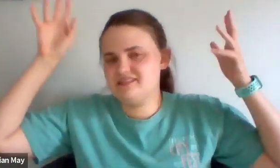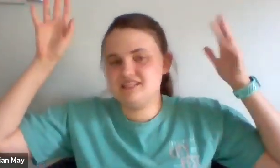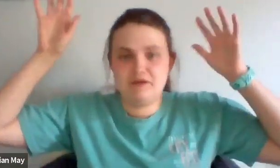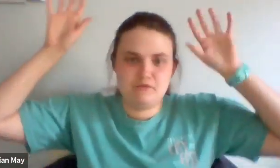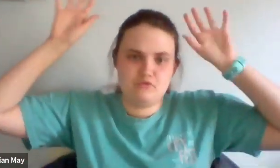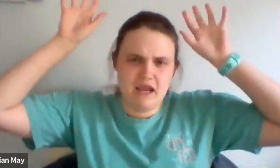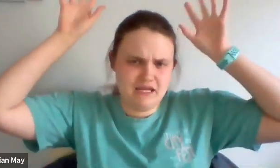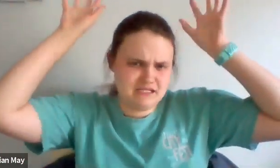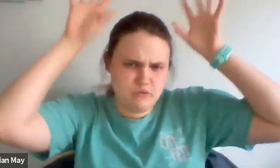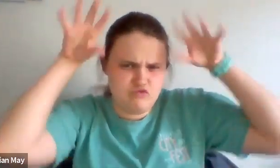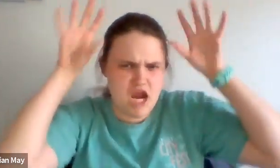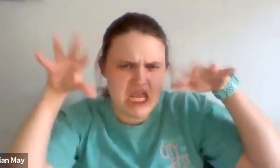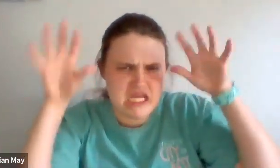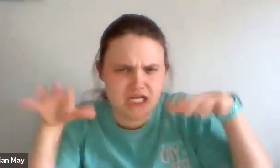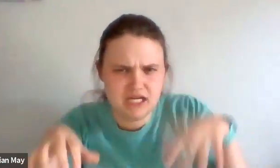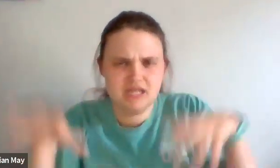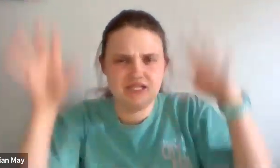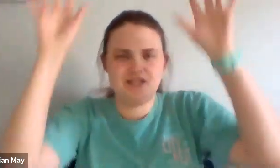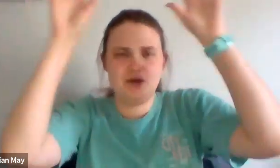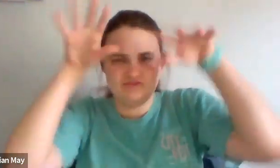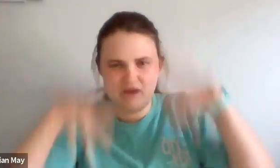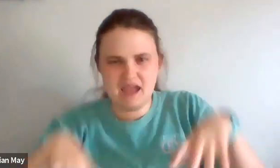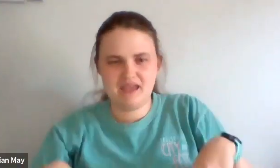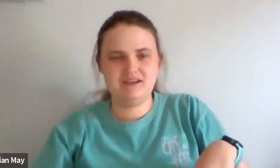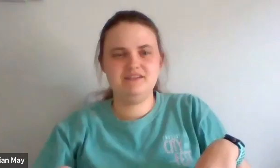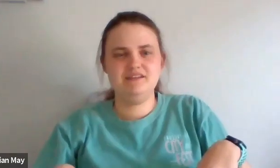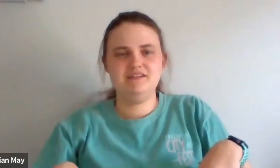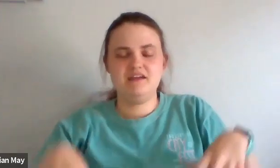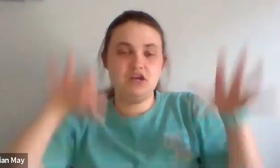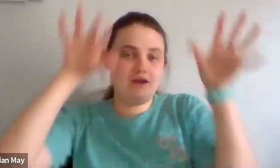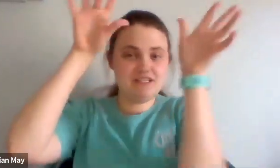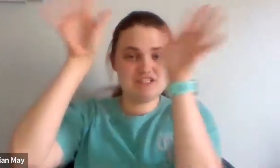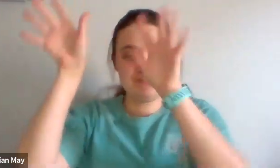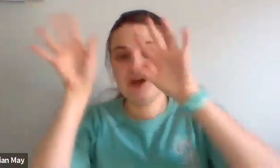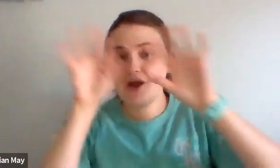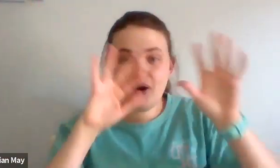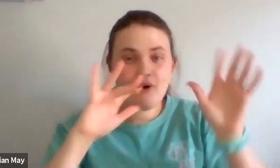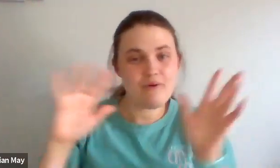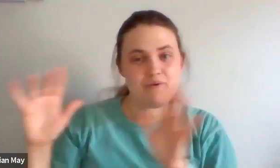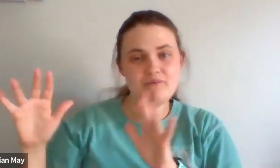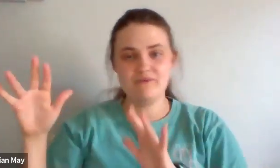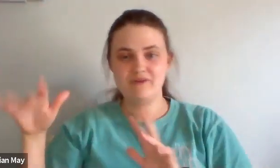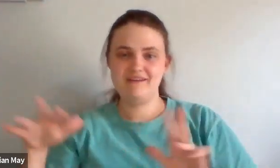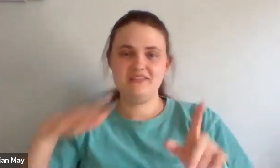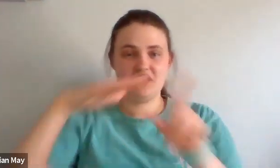nice about like with rain is like rain, it's rain. And then you have like snow and you have